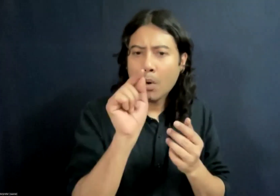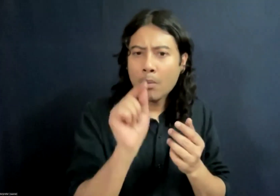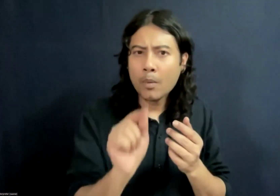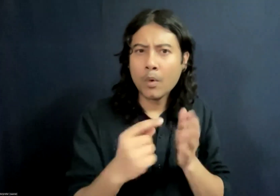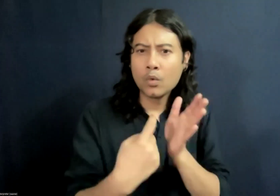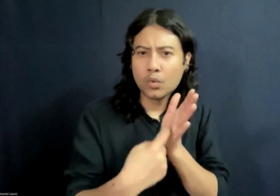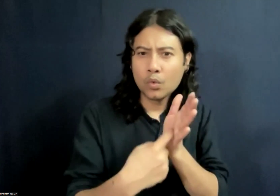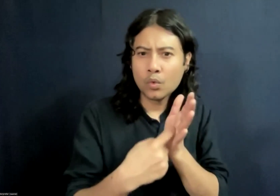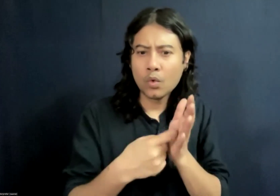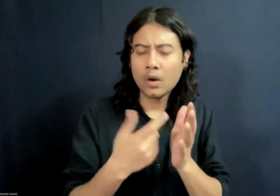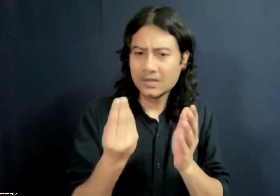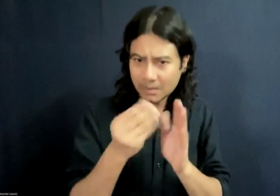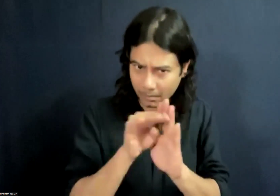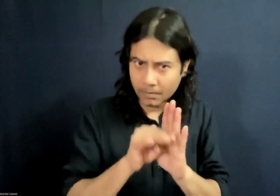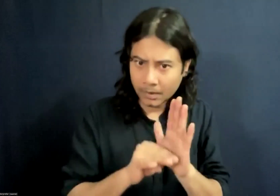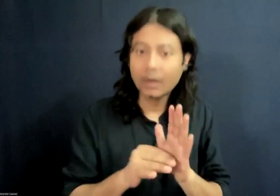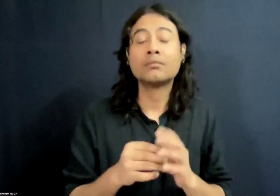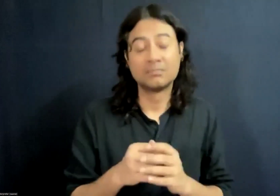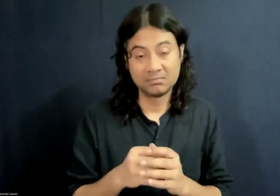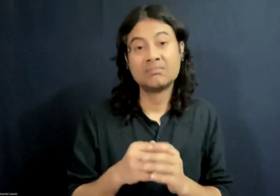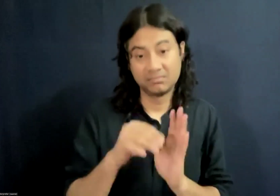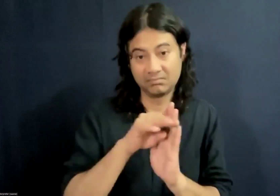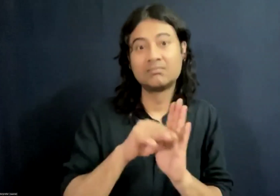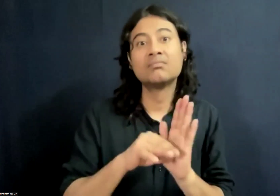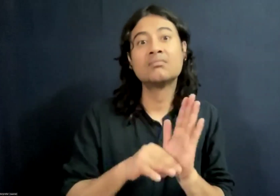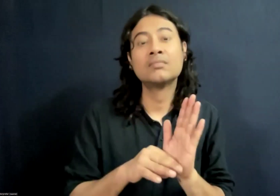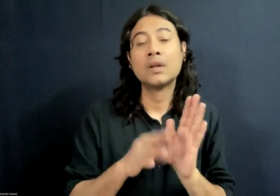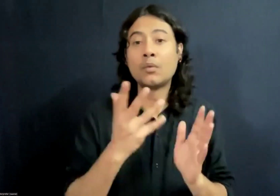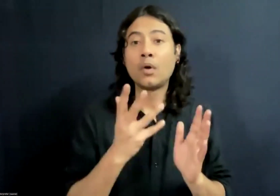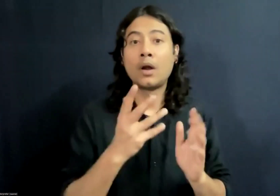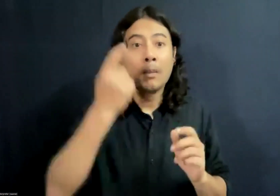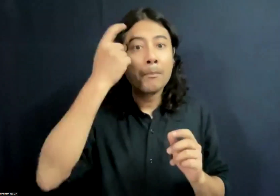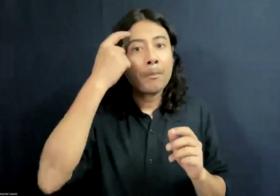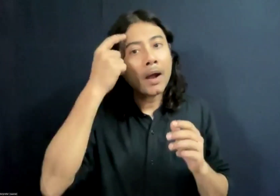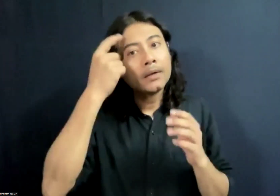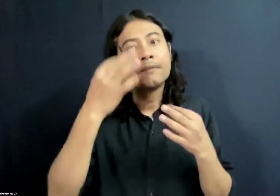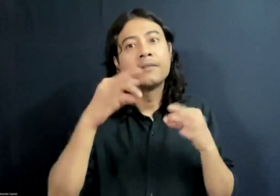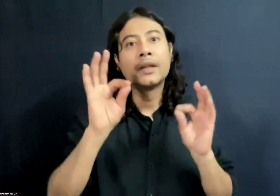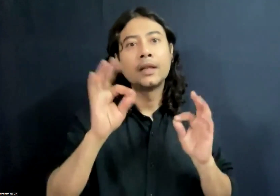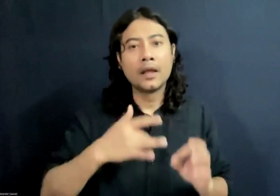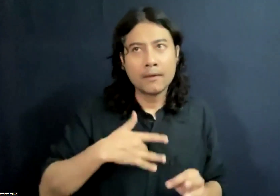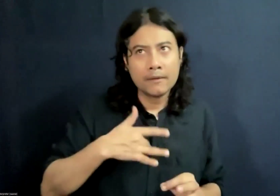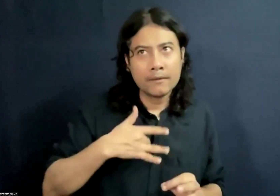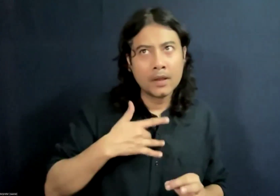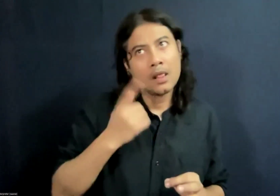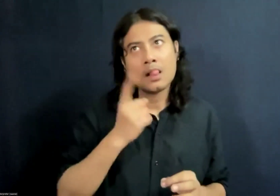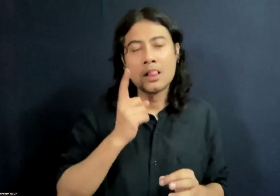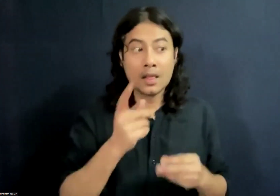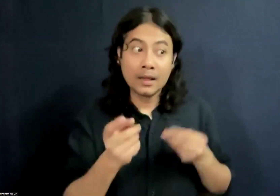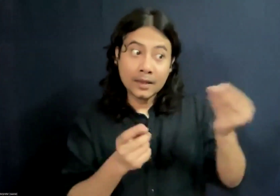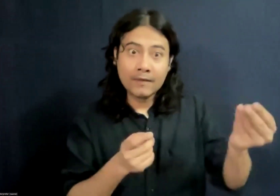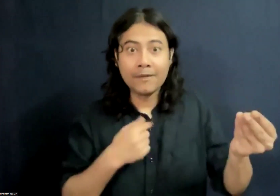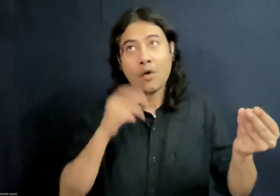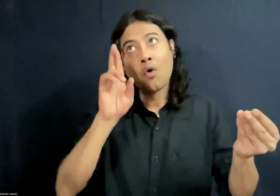And we should not think that I want something in return of charity. So I'll give you an example.